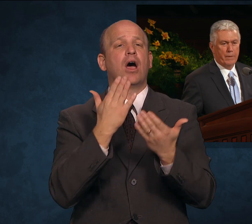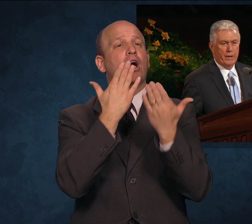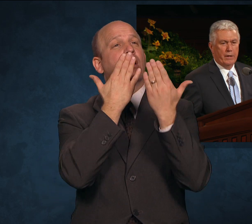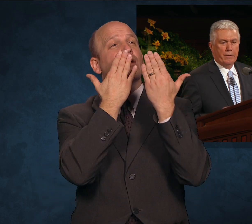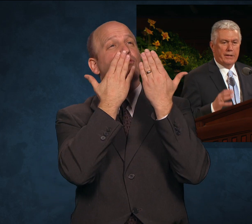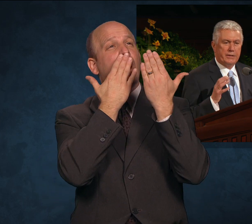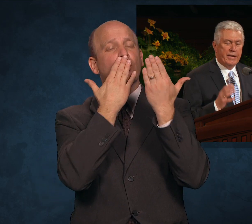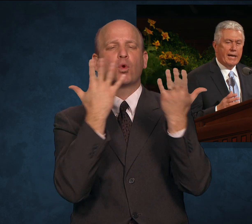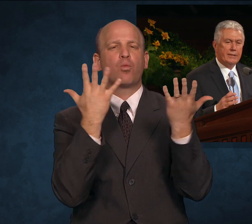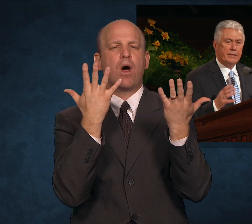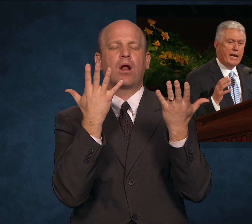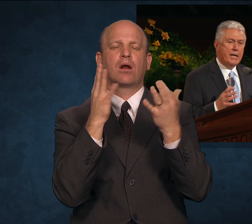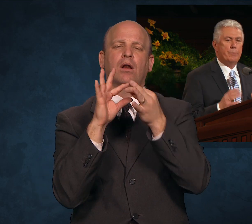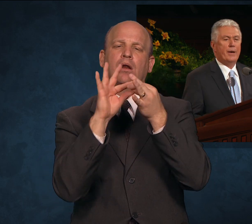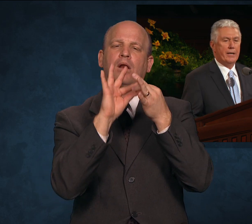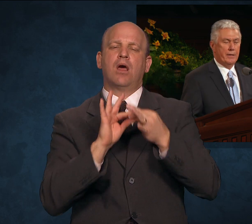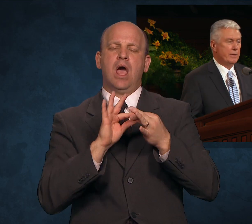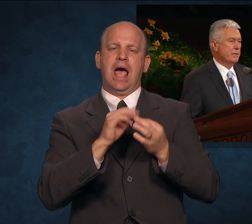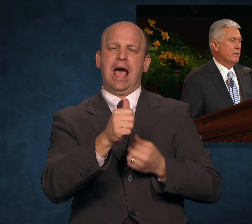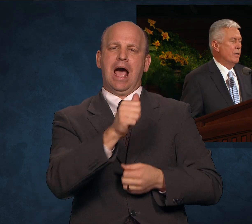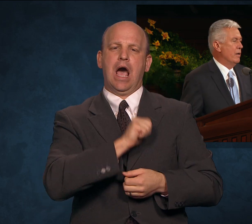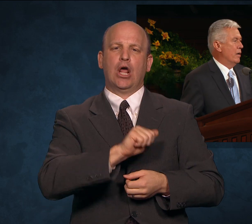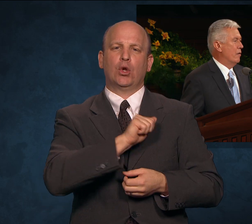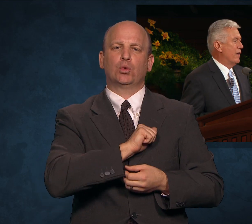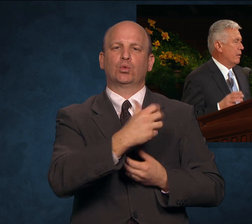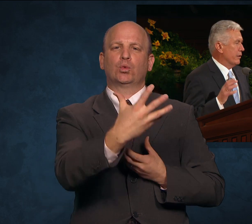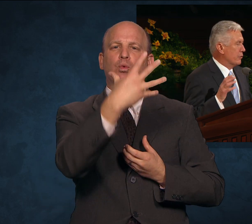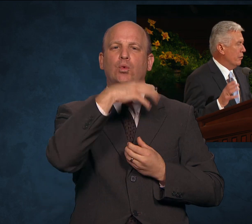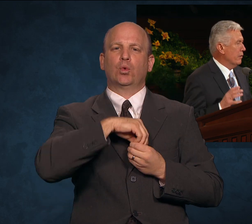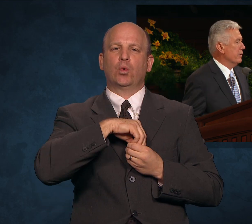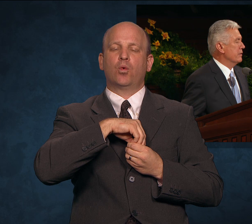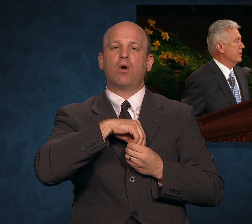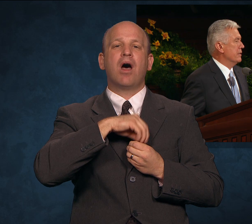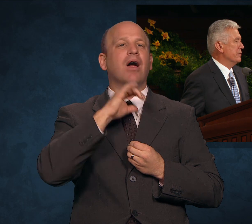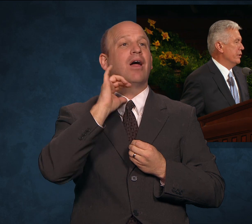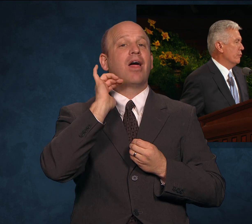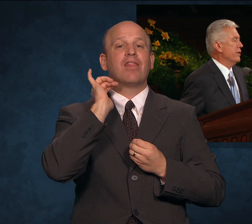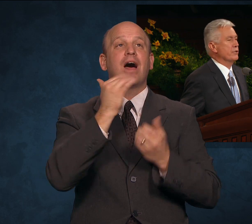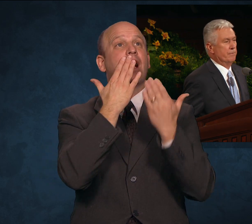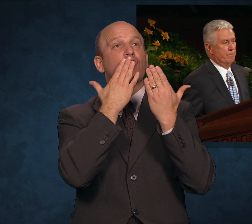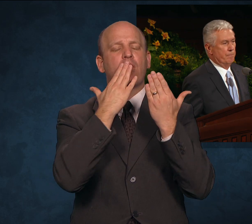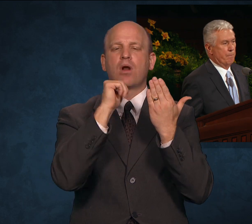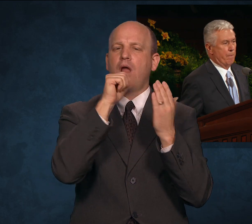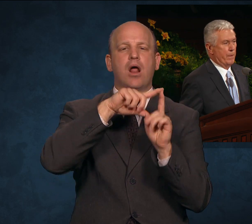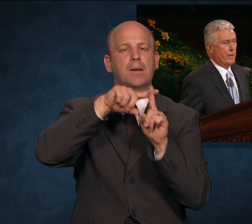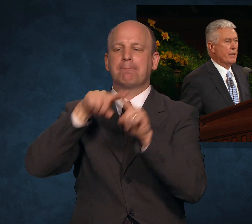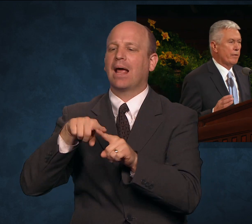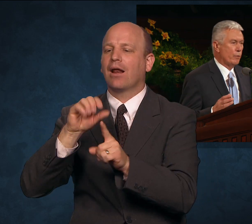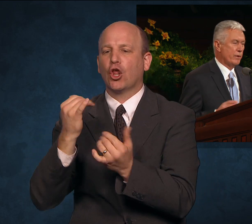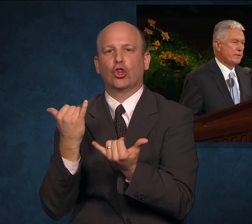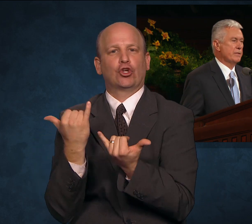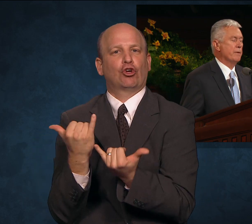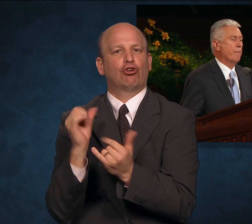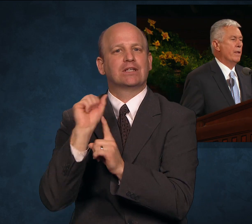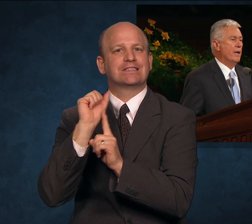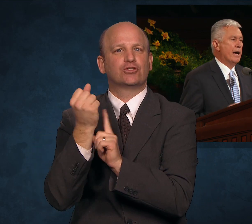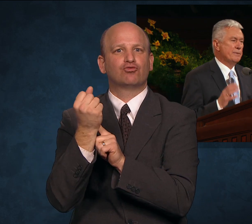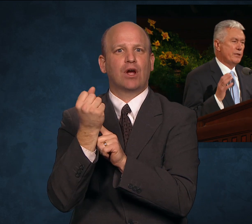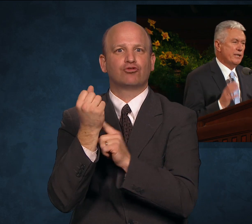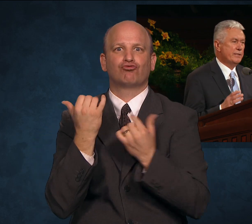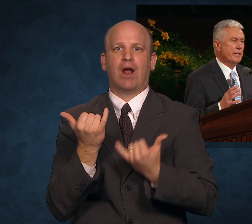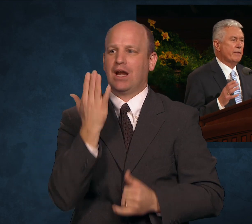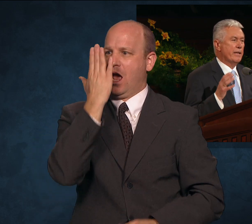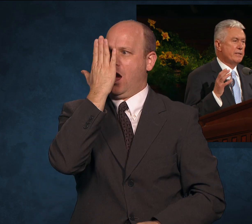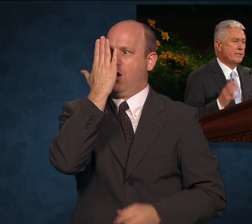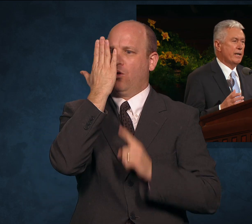life that stands independent of our current situ situation in other words